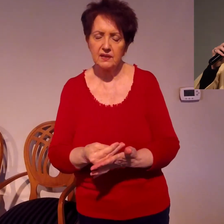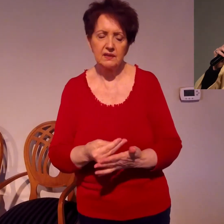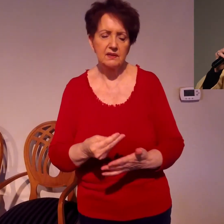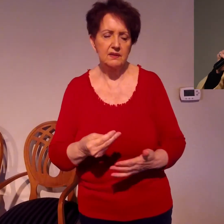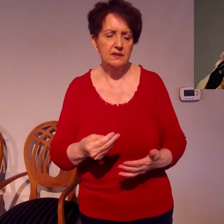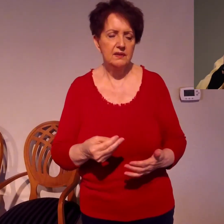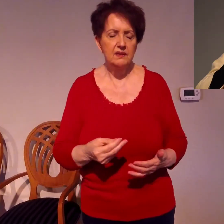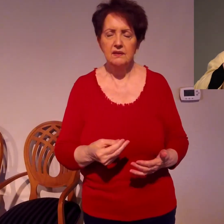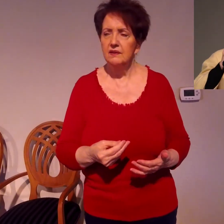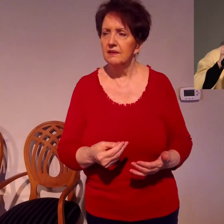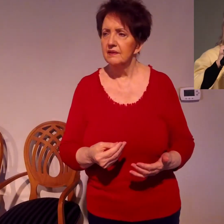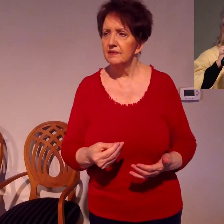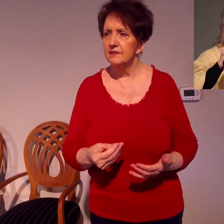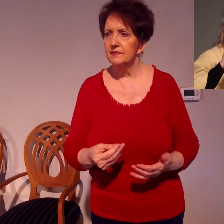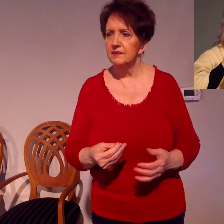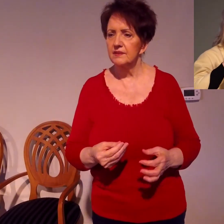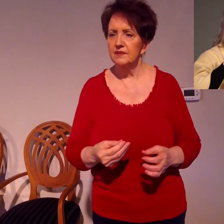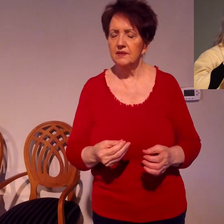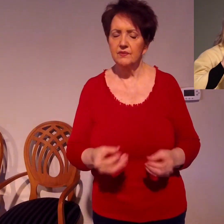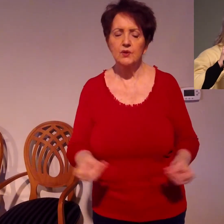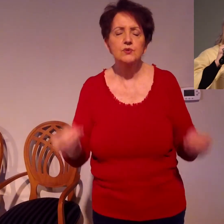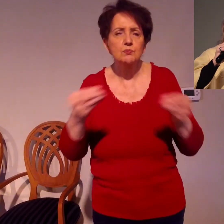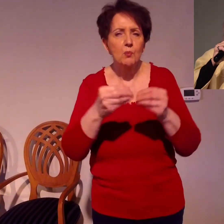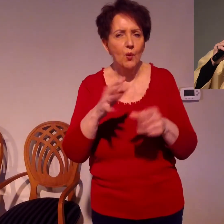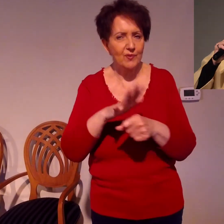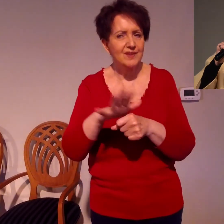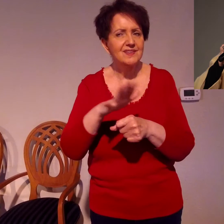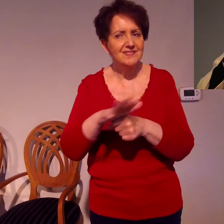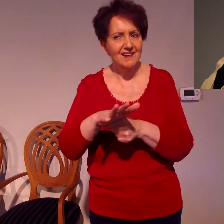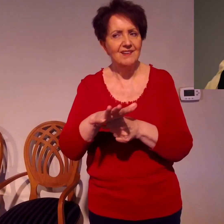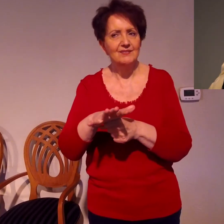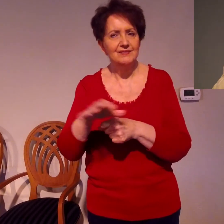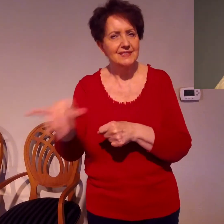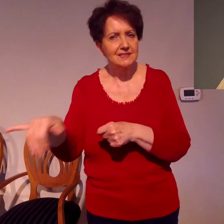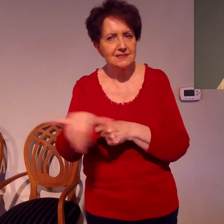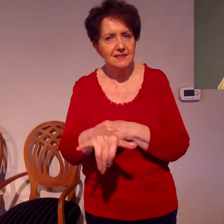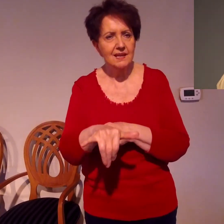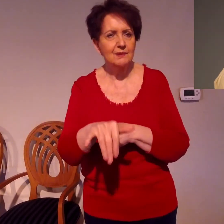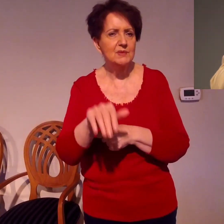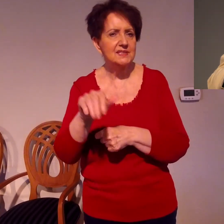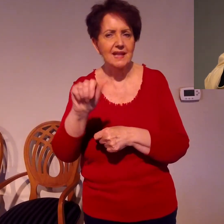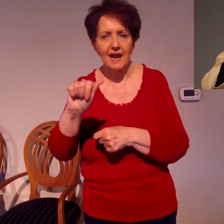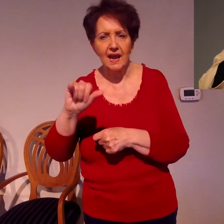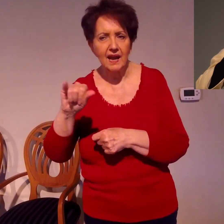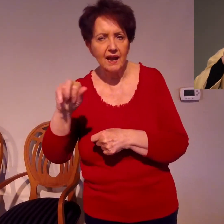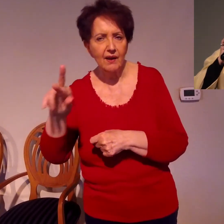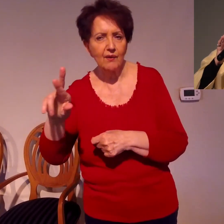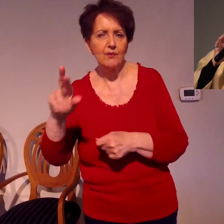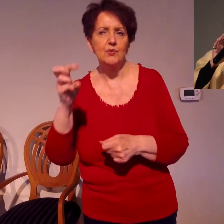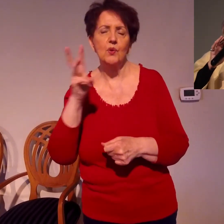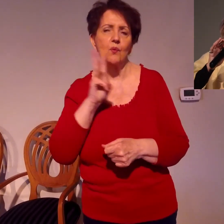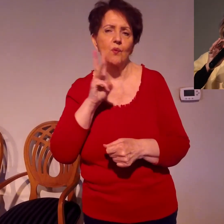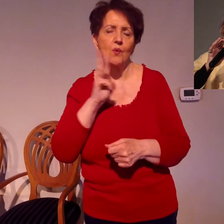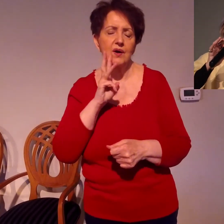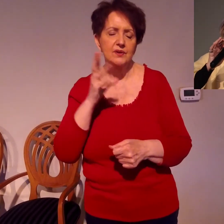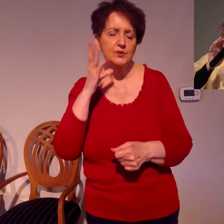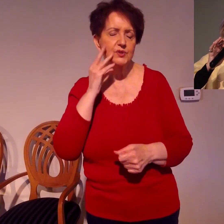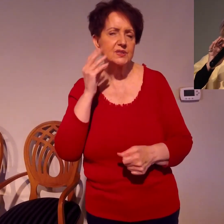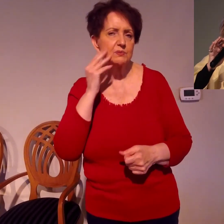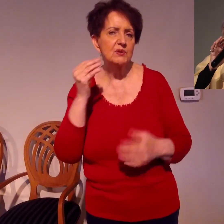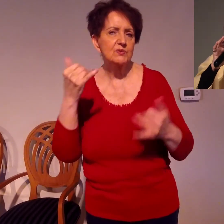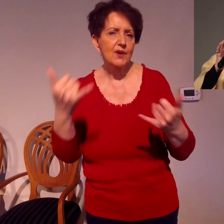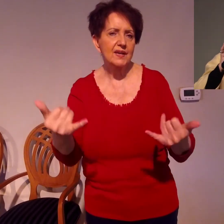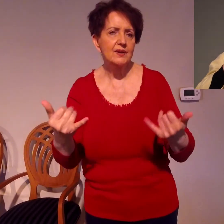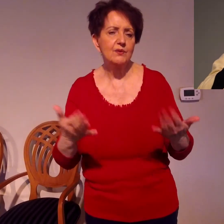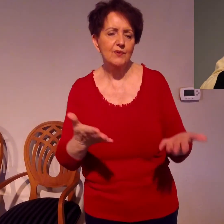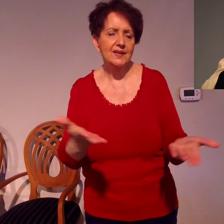as money. There is more than enough, just like enough air and enough water to experience right here and right now. So if there is